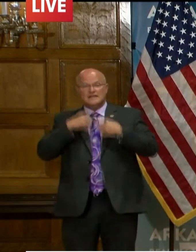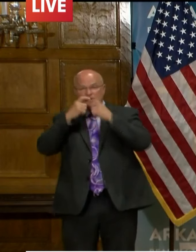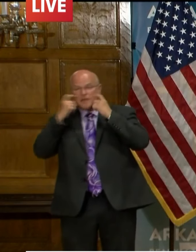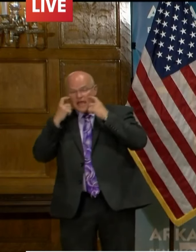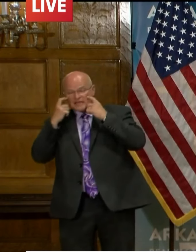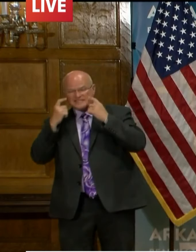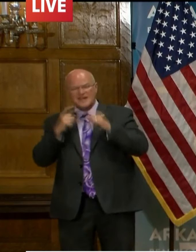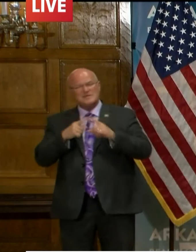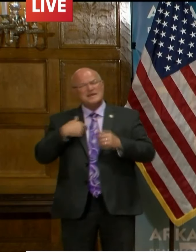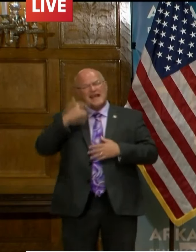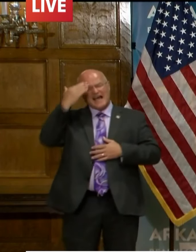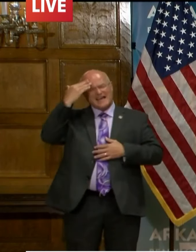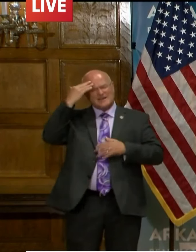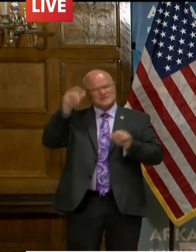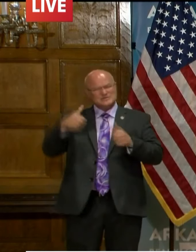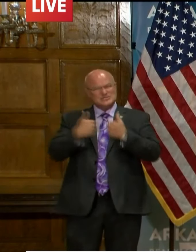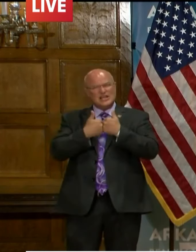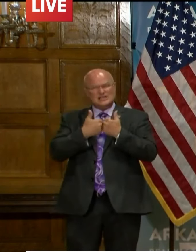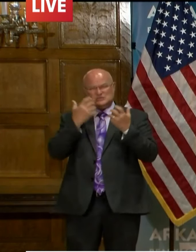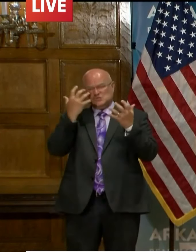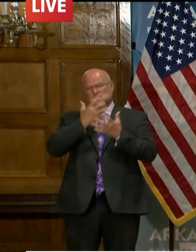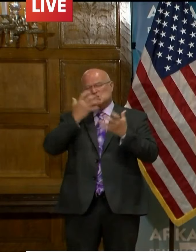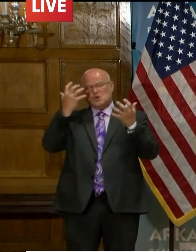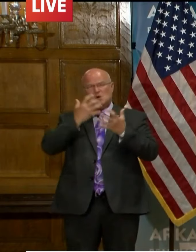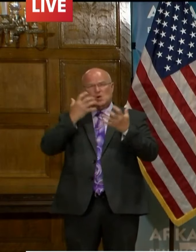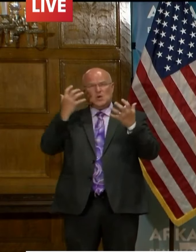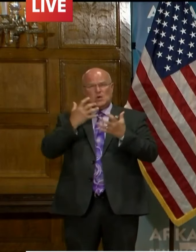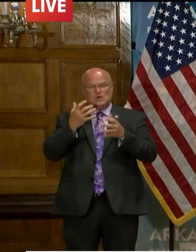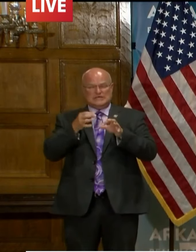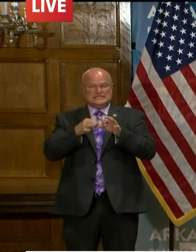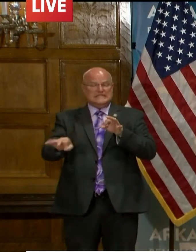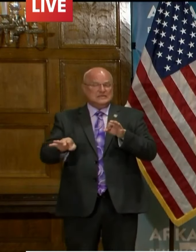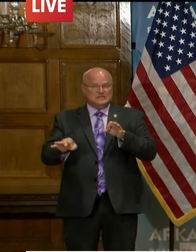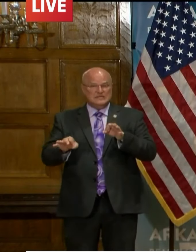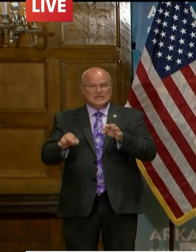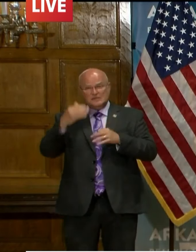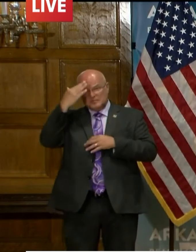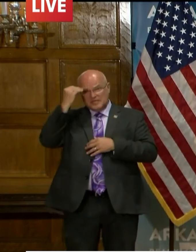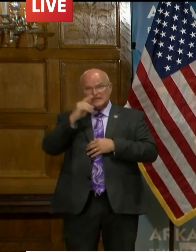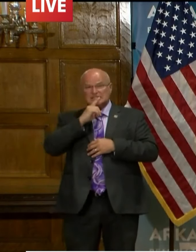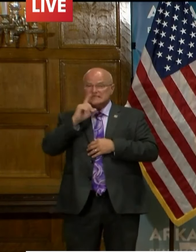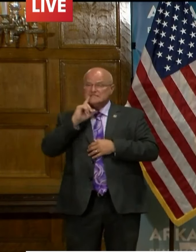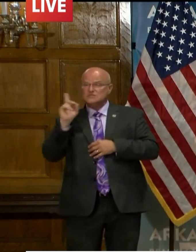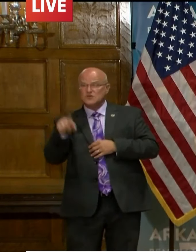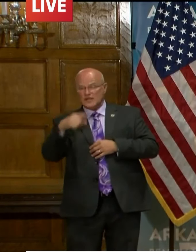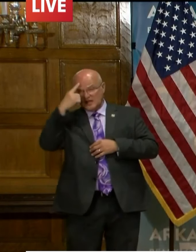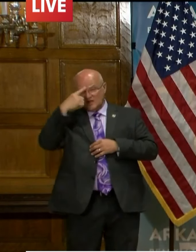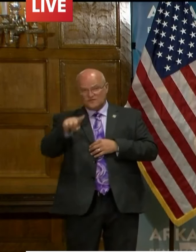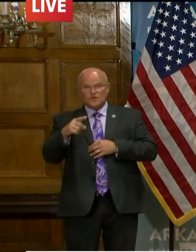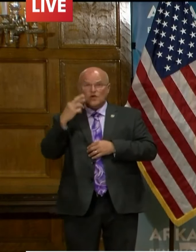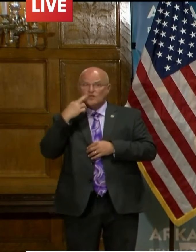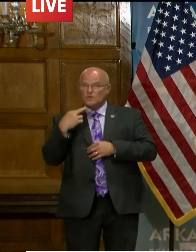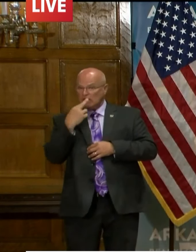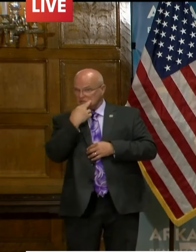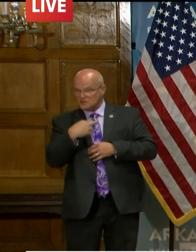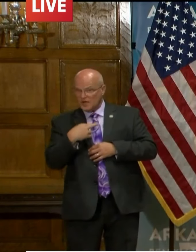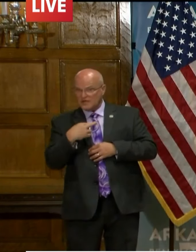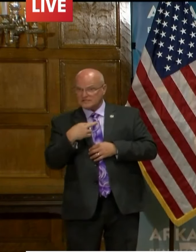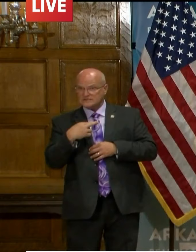mask. But I know how challenging it has been simply because it is a directive for our